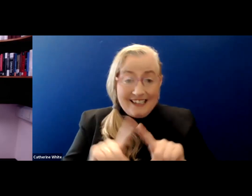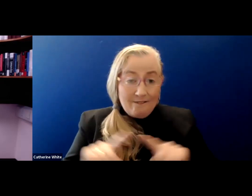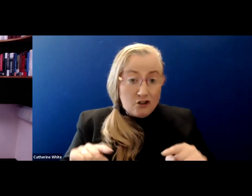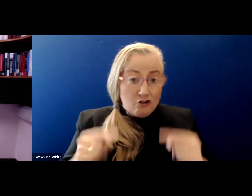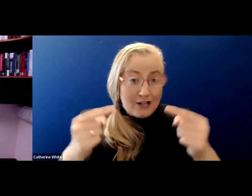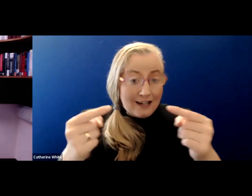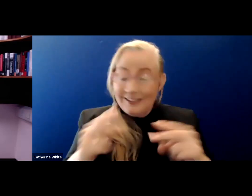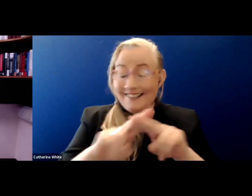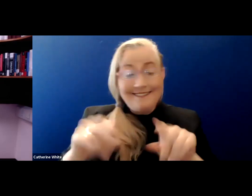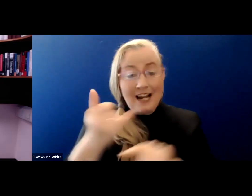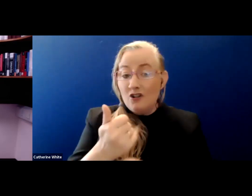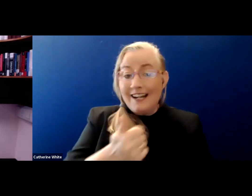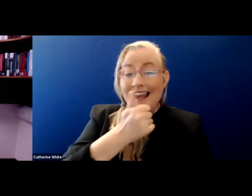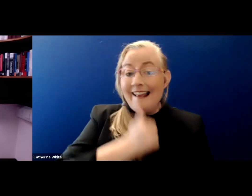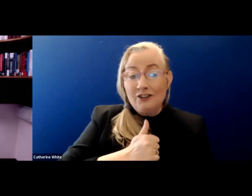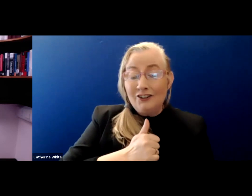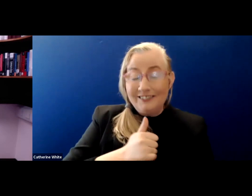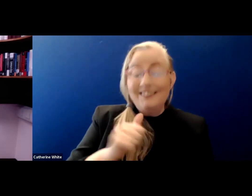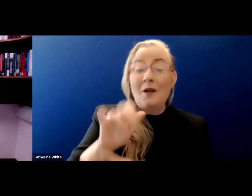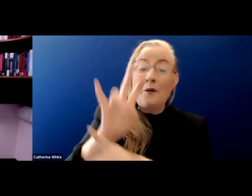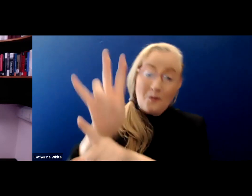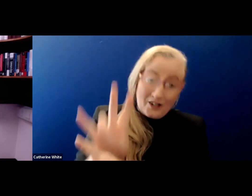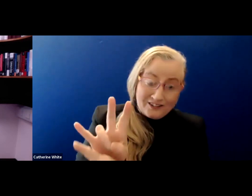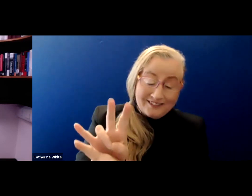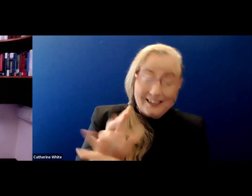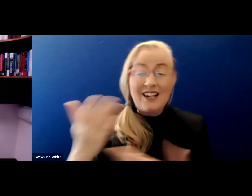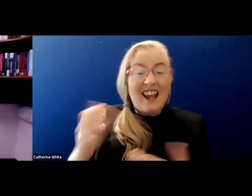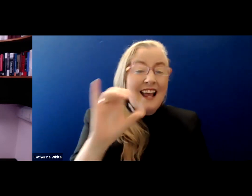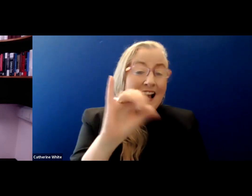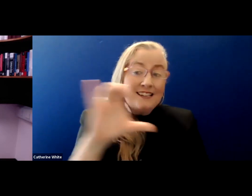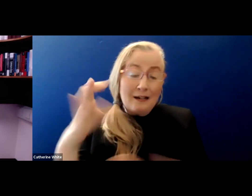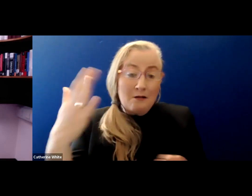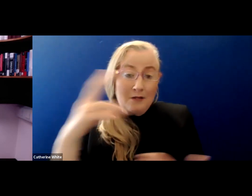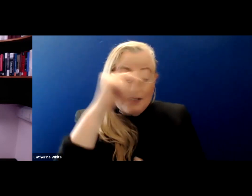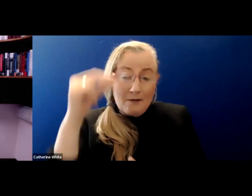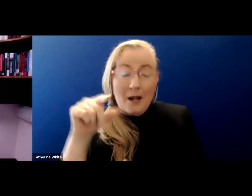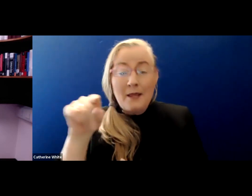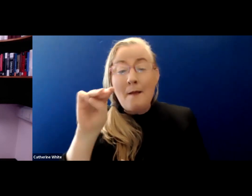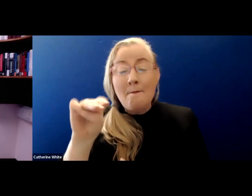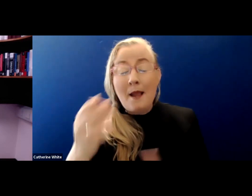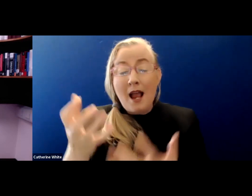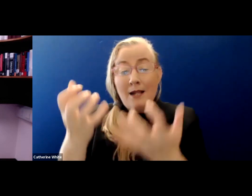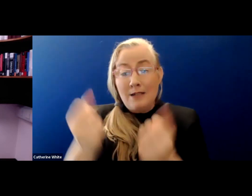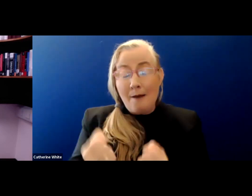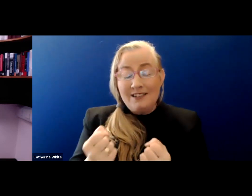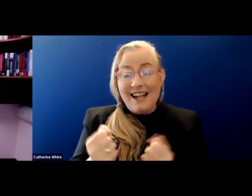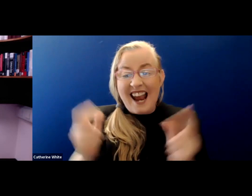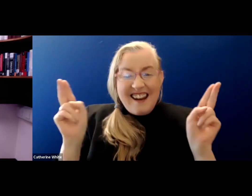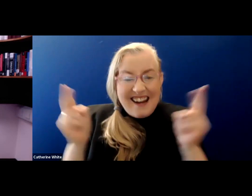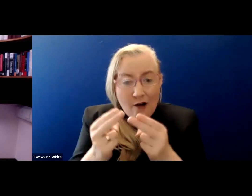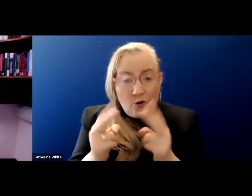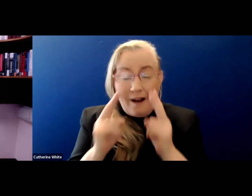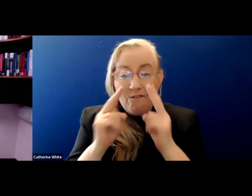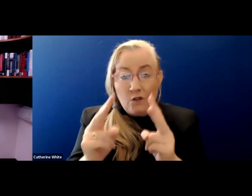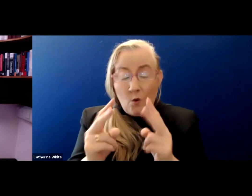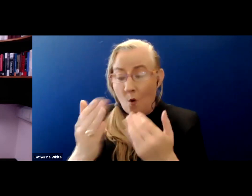yet unanswered questions. So for the ICC, for example, might it adopt a narrow construction of victims? Might states